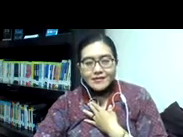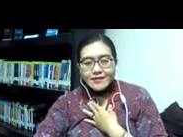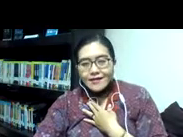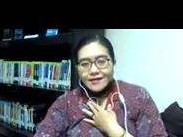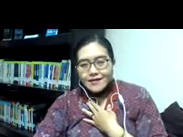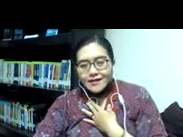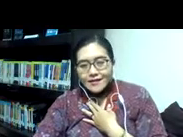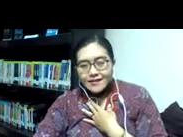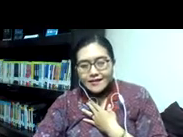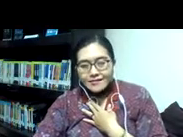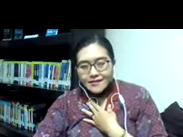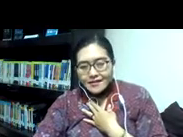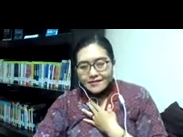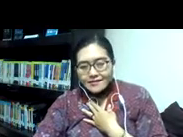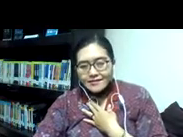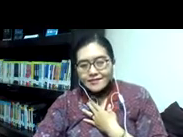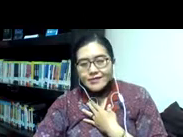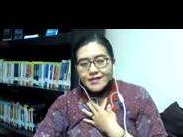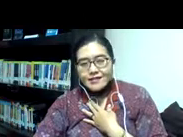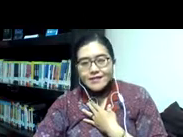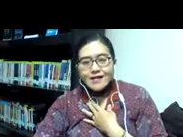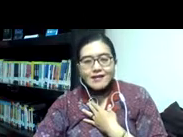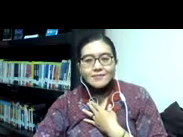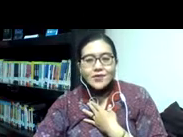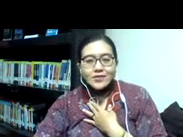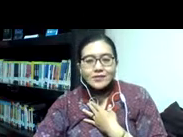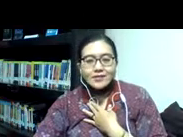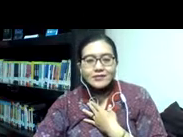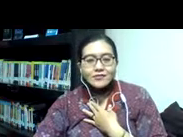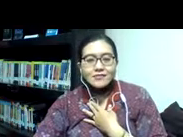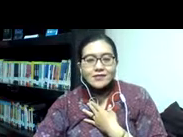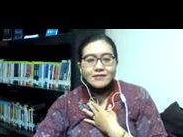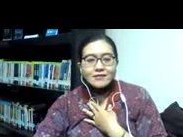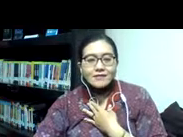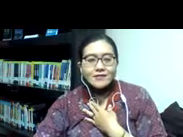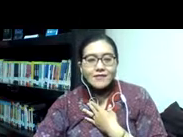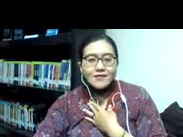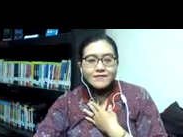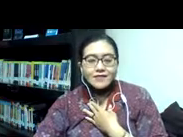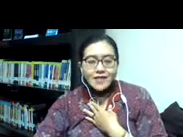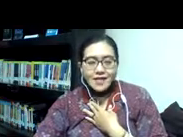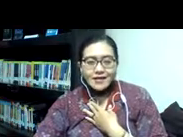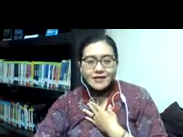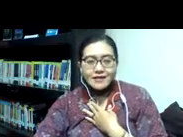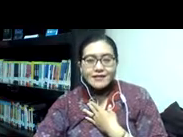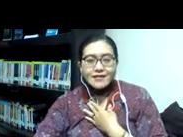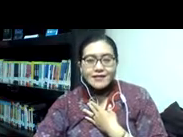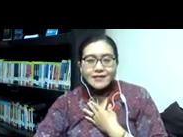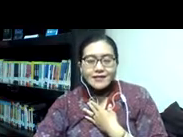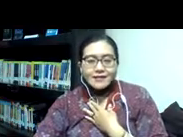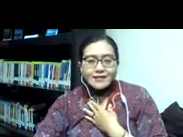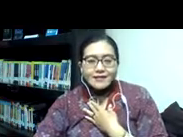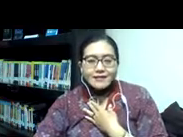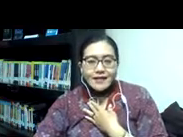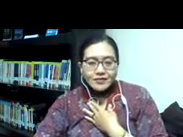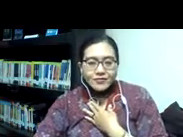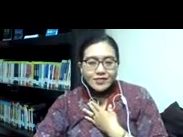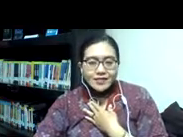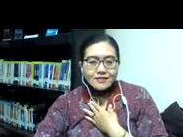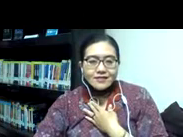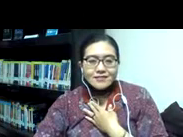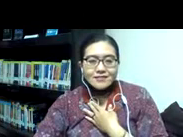praying, and the next, right hand pointing to the middle of the neck. That